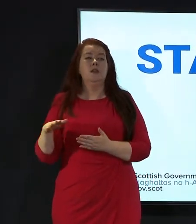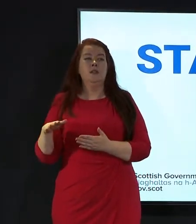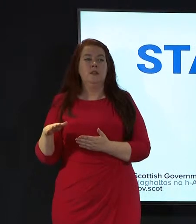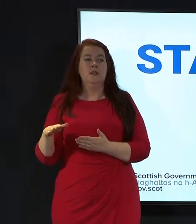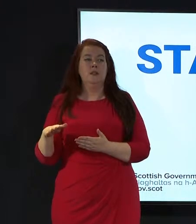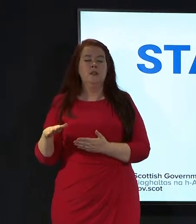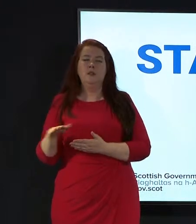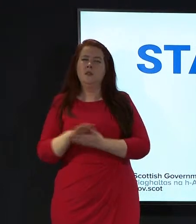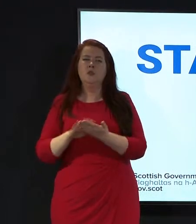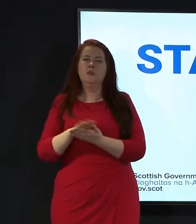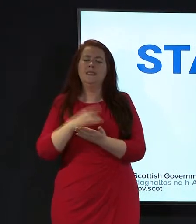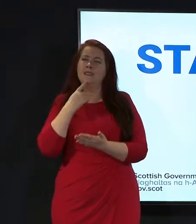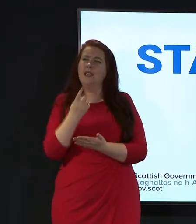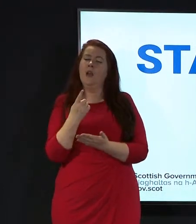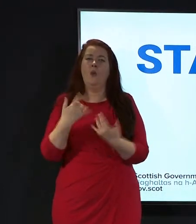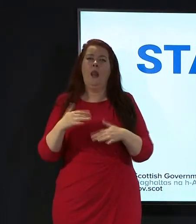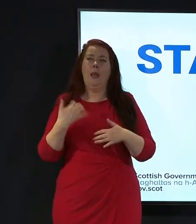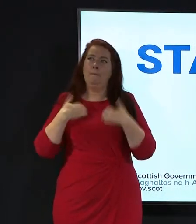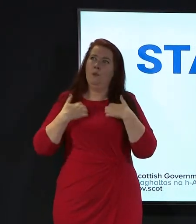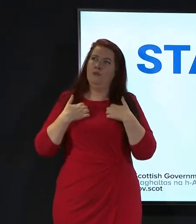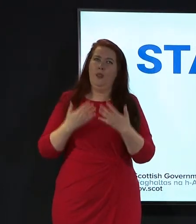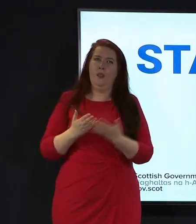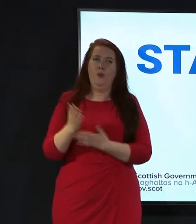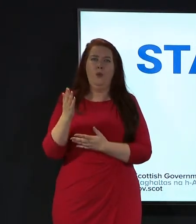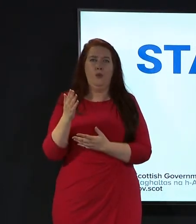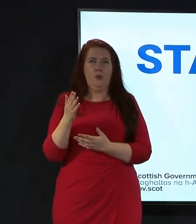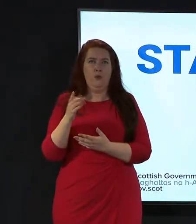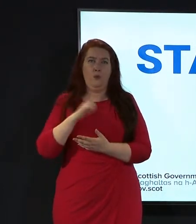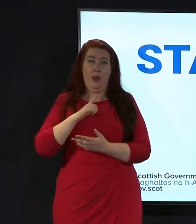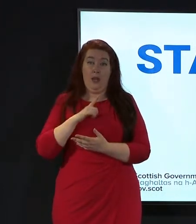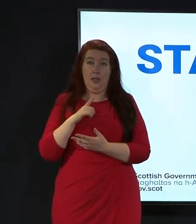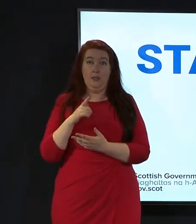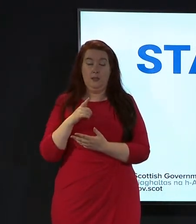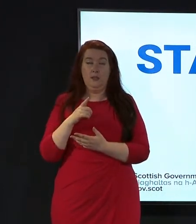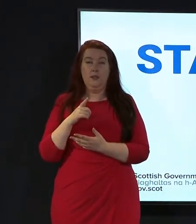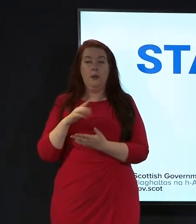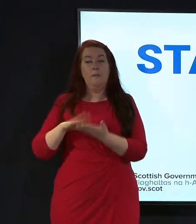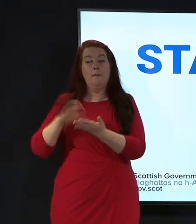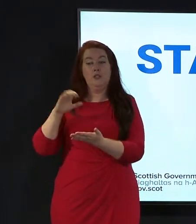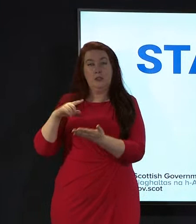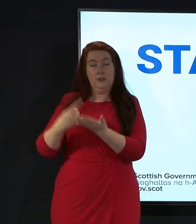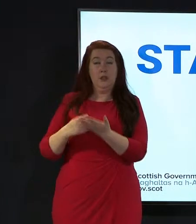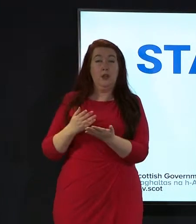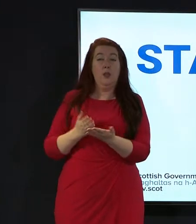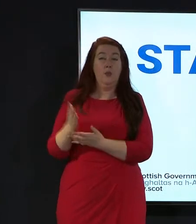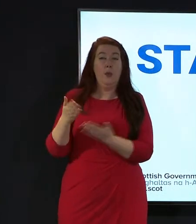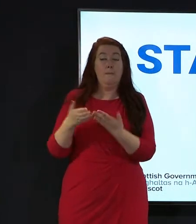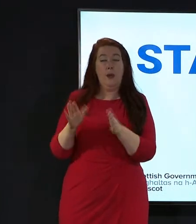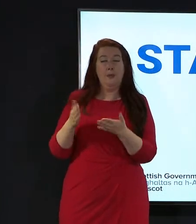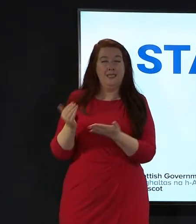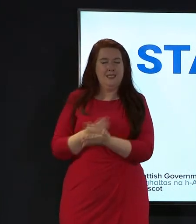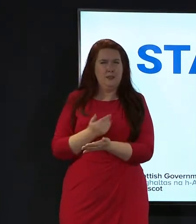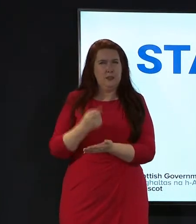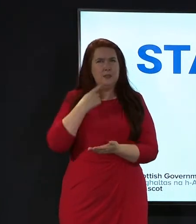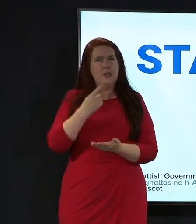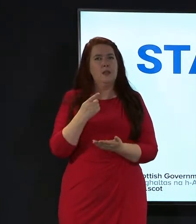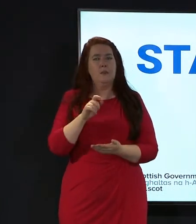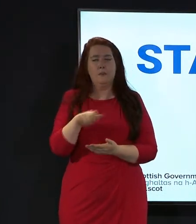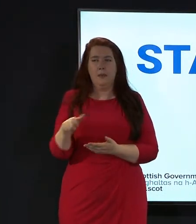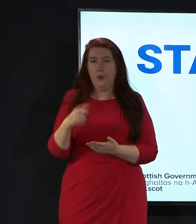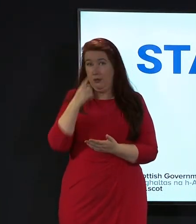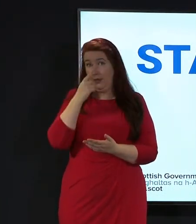was motivated by anything other than public safety, but can you explain the logic of people being more able to go to